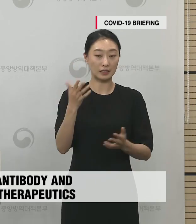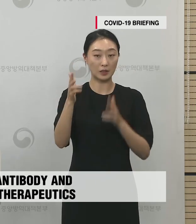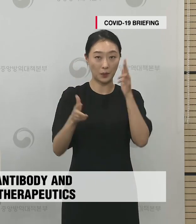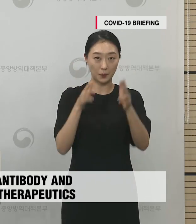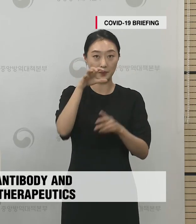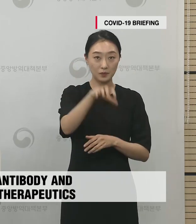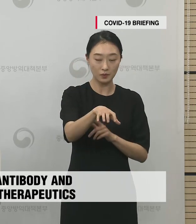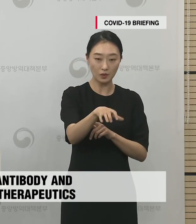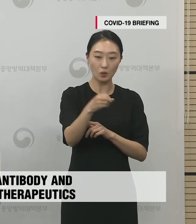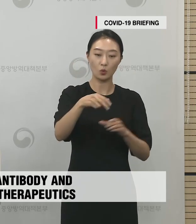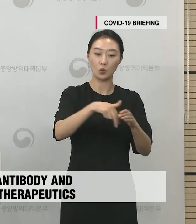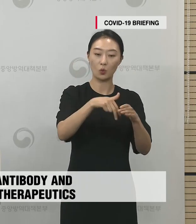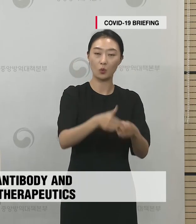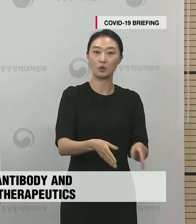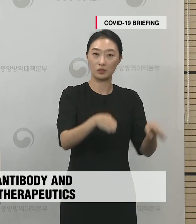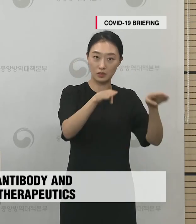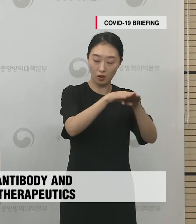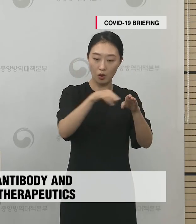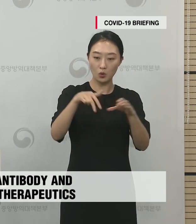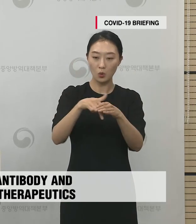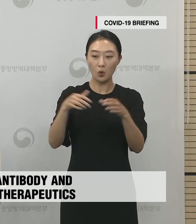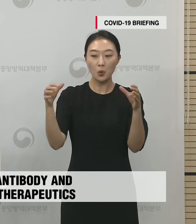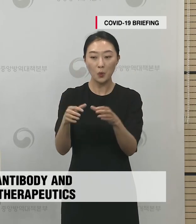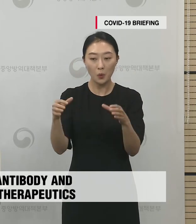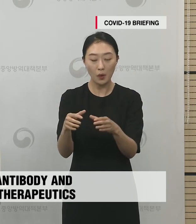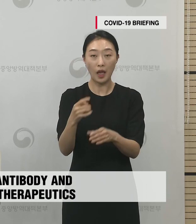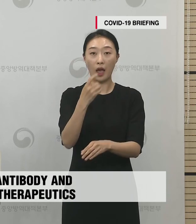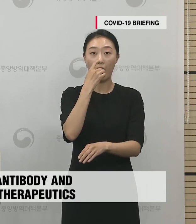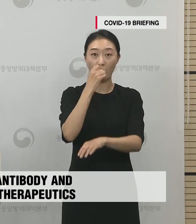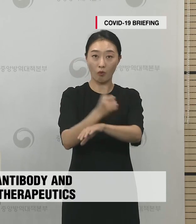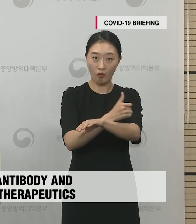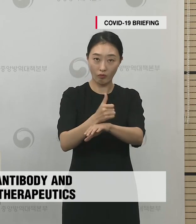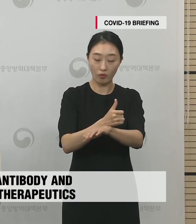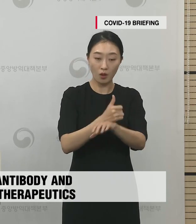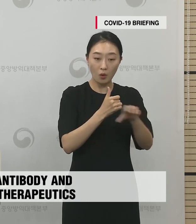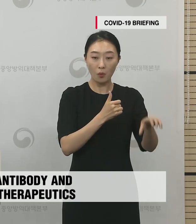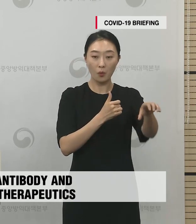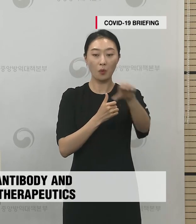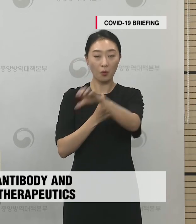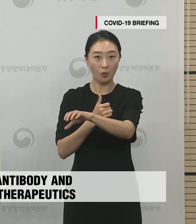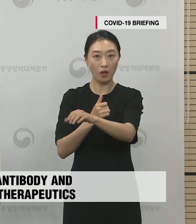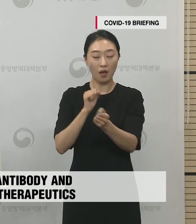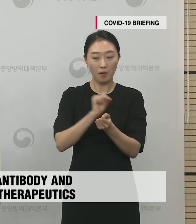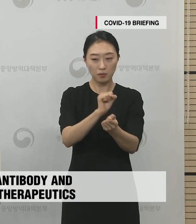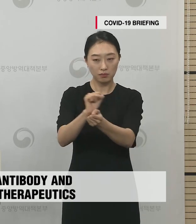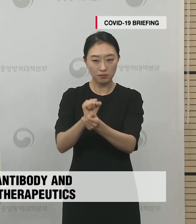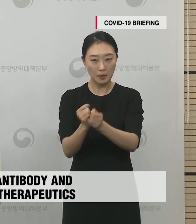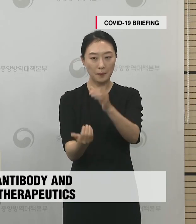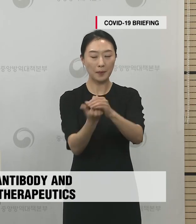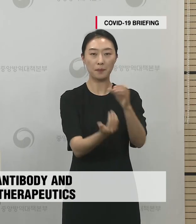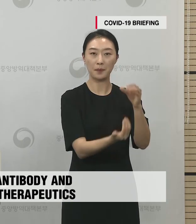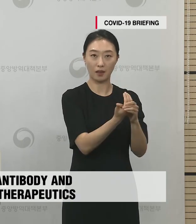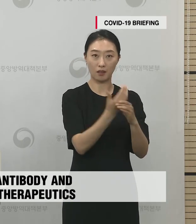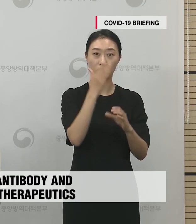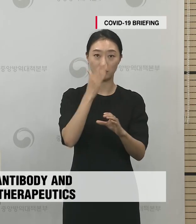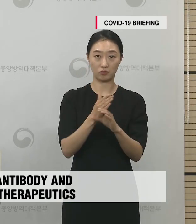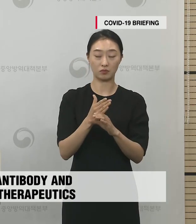to business establishments, including logistics center and call center, and moving on to religious facilities